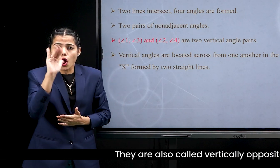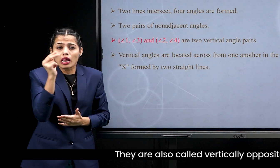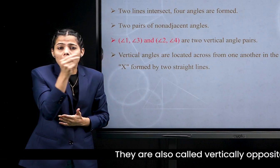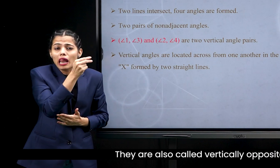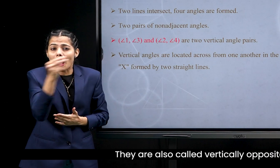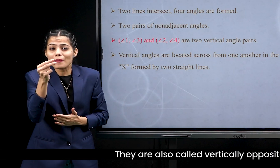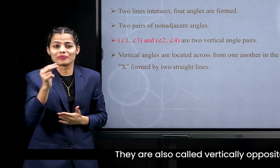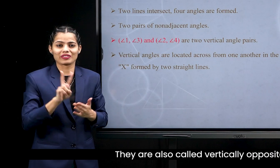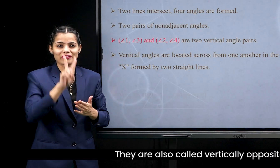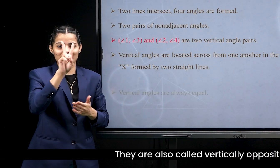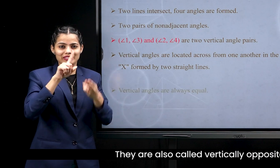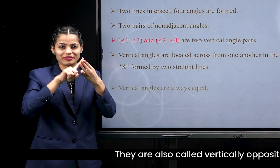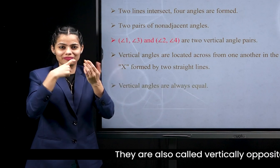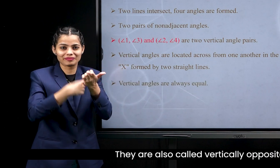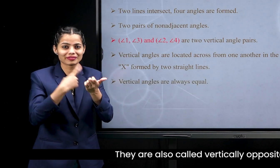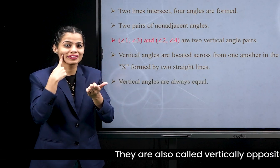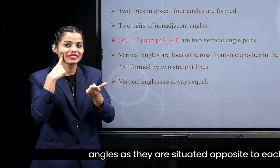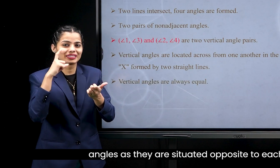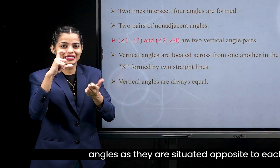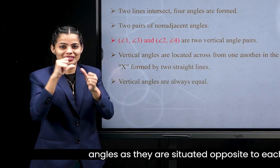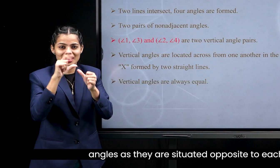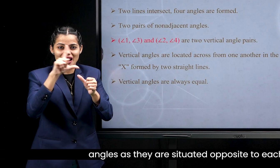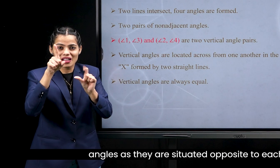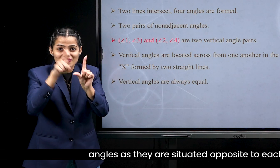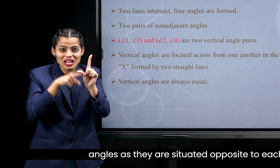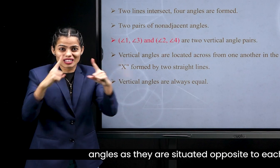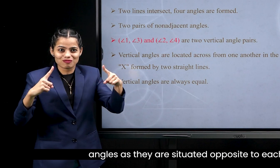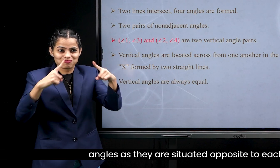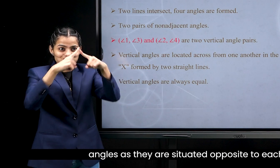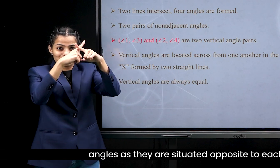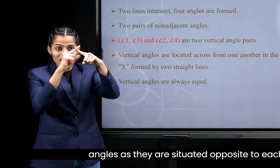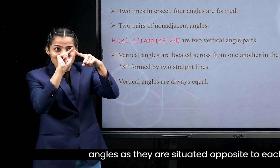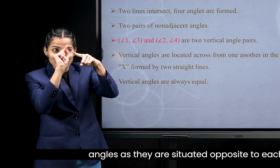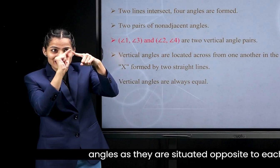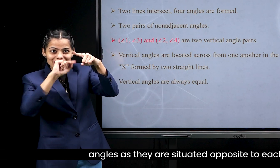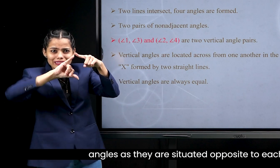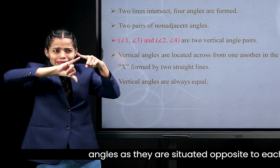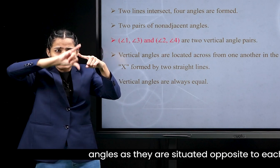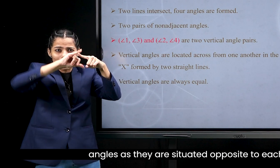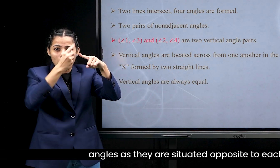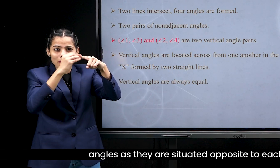They are also called vertically opposite angles as they are situated opposite to each